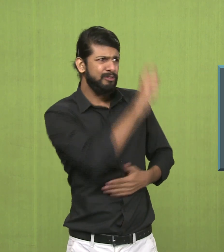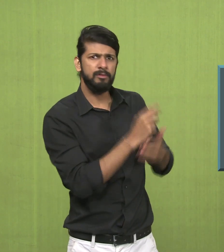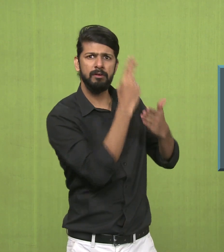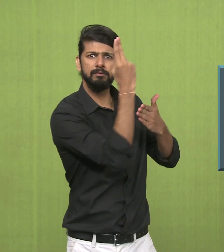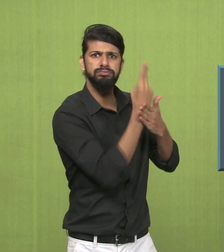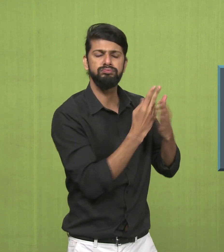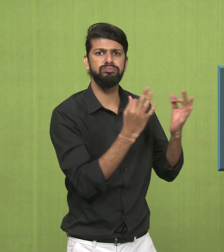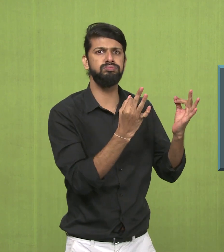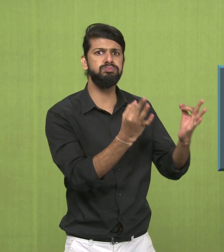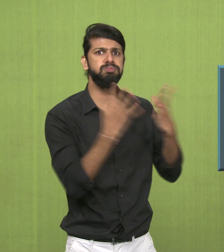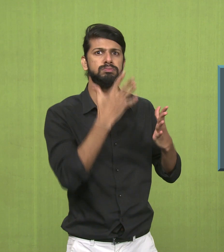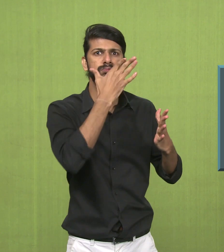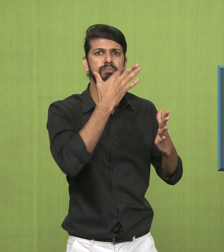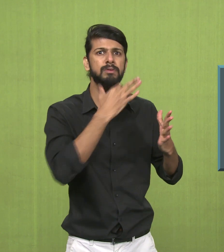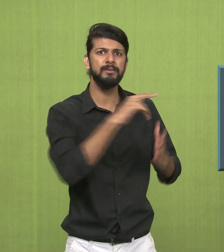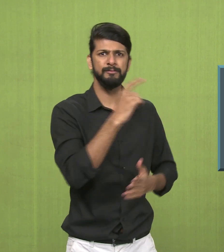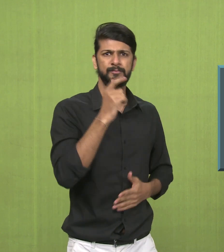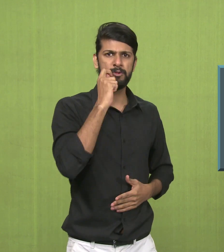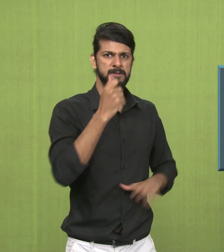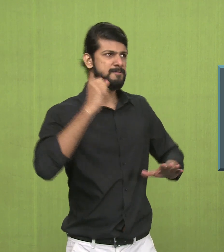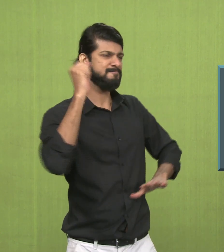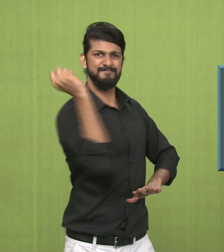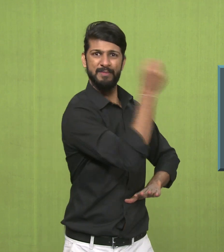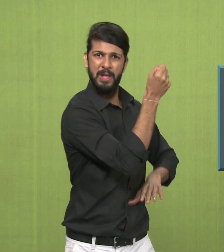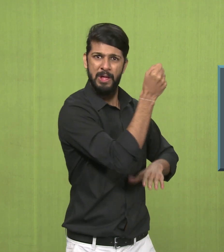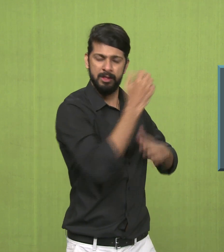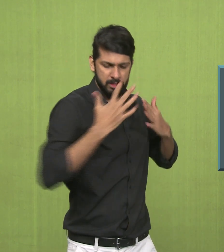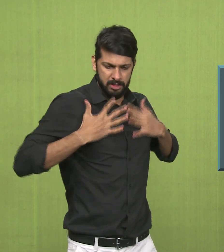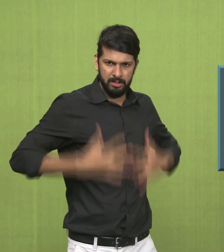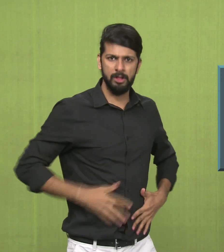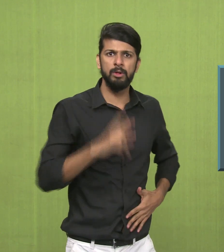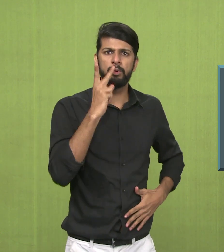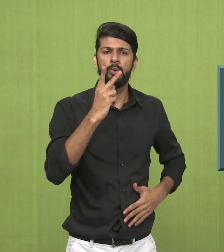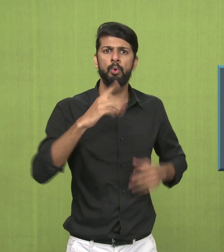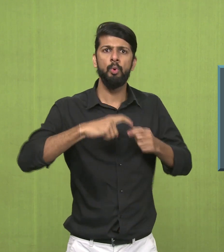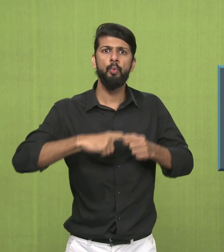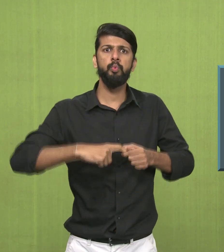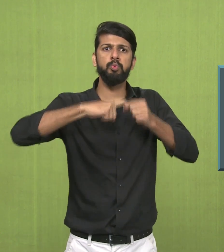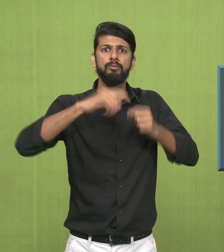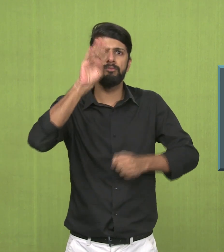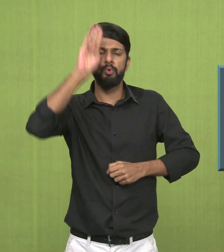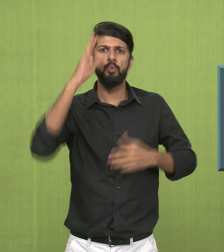You would see in the painting that Ravana is powerfully built.